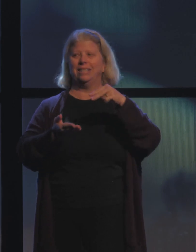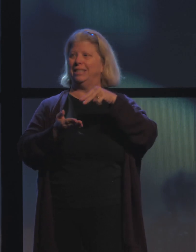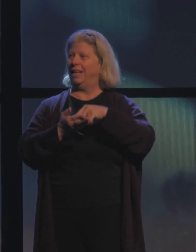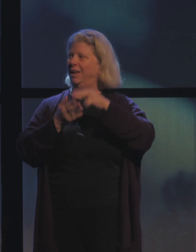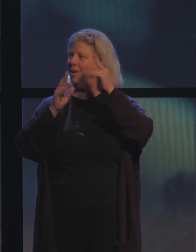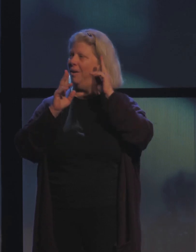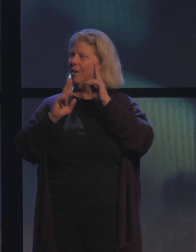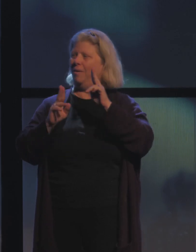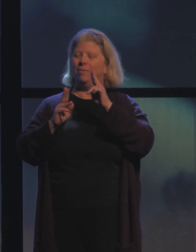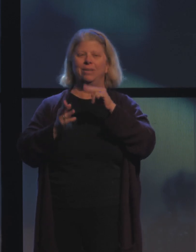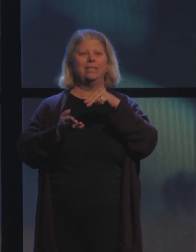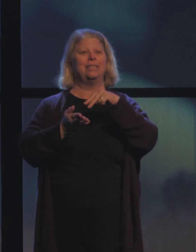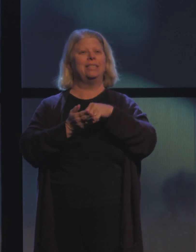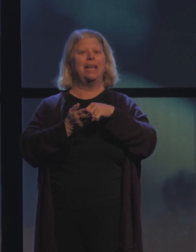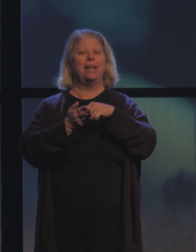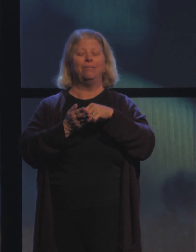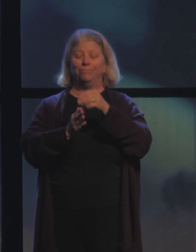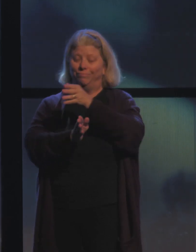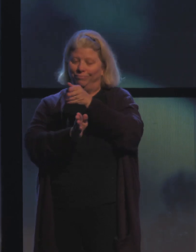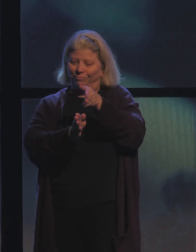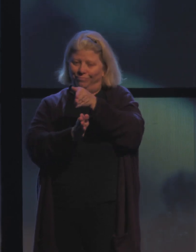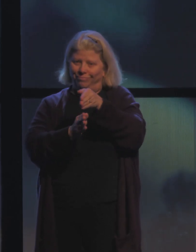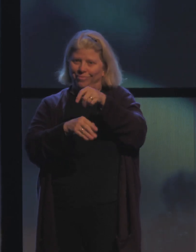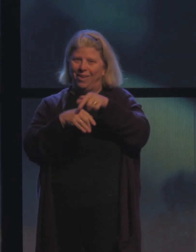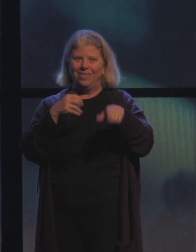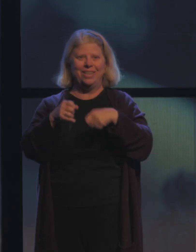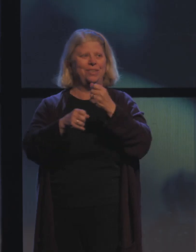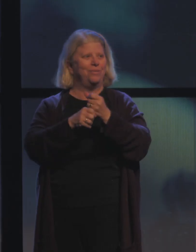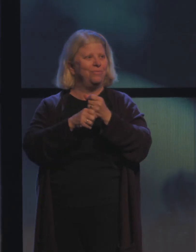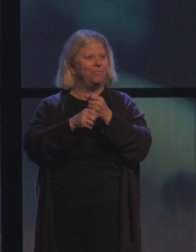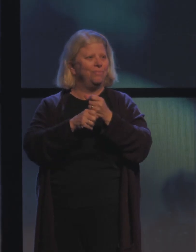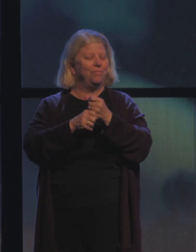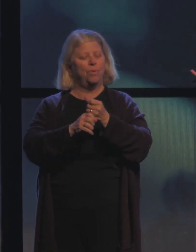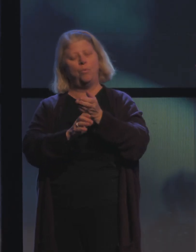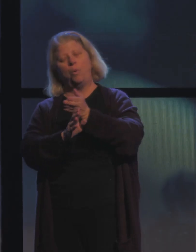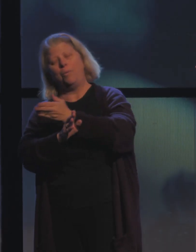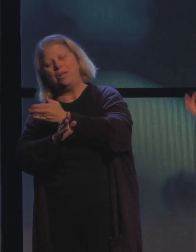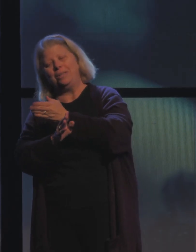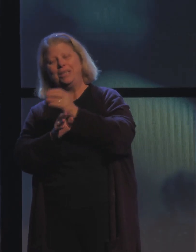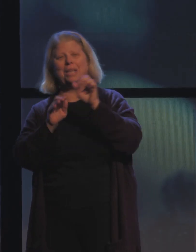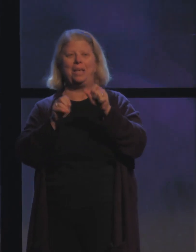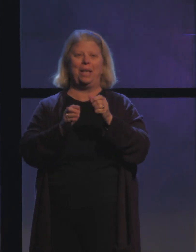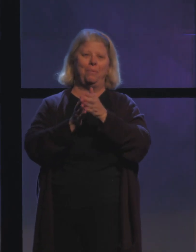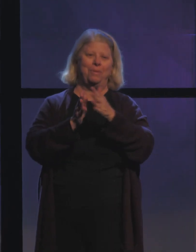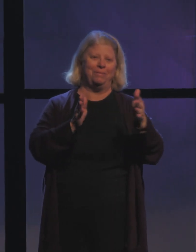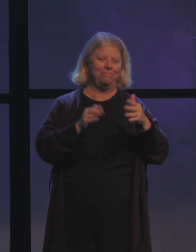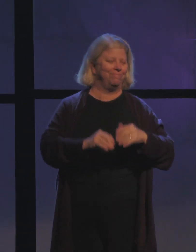honor, stand in the threshold of what was and what could be.